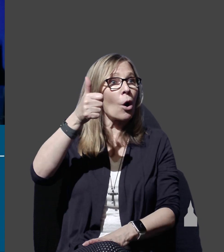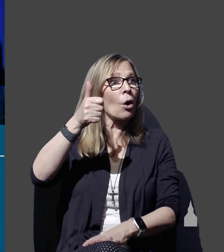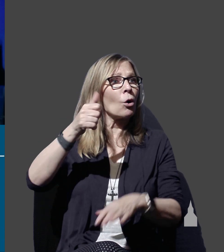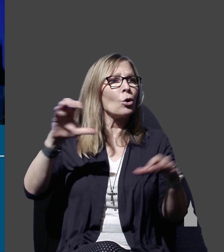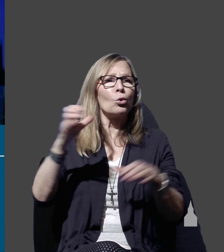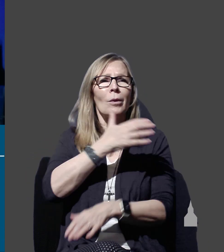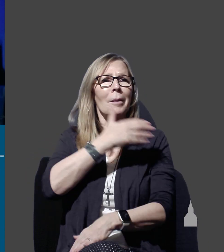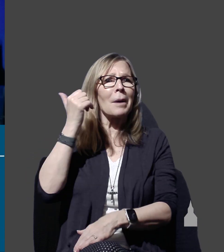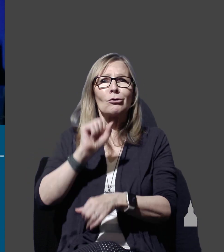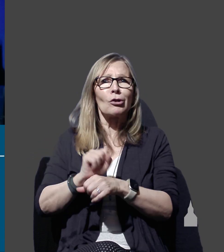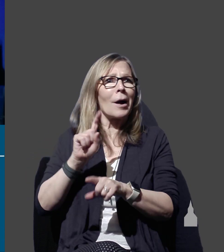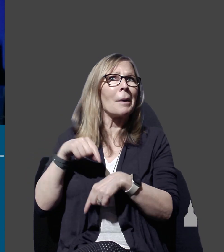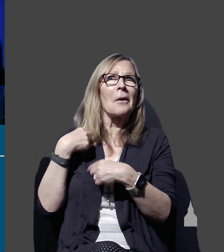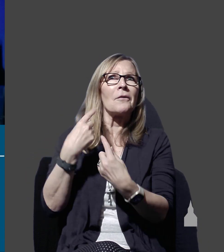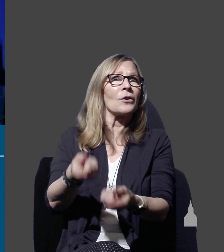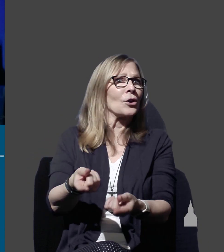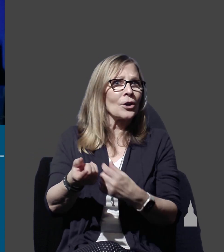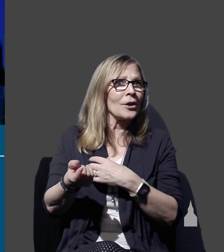done.